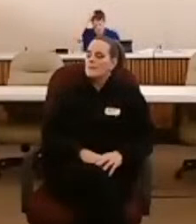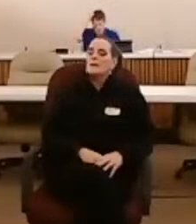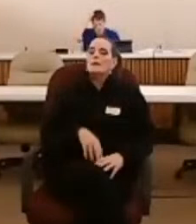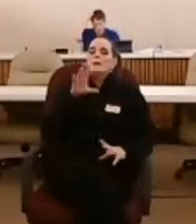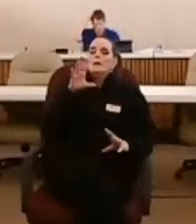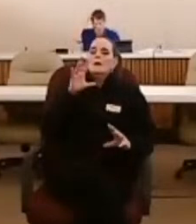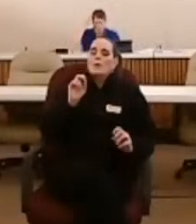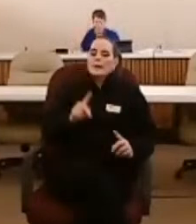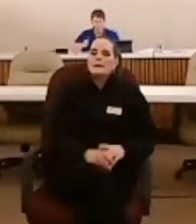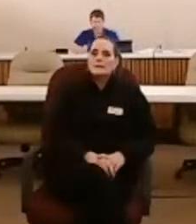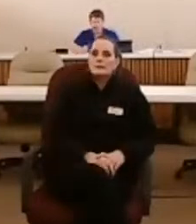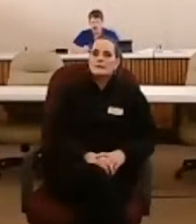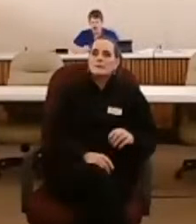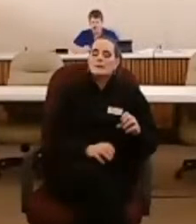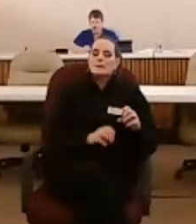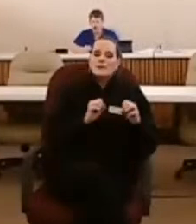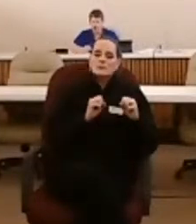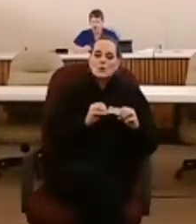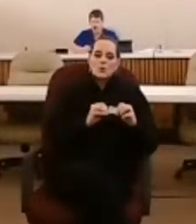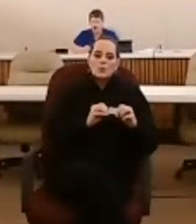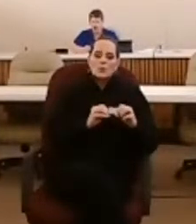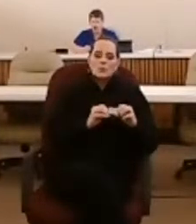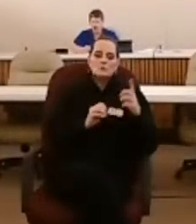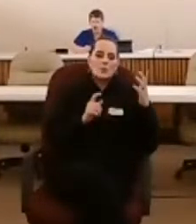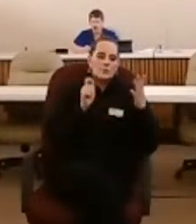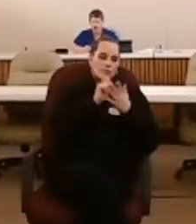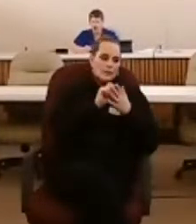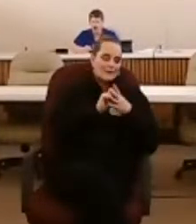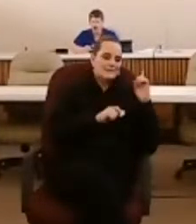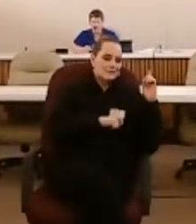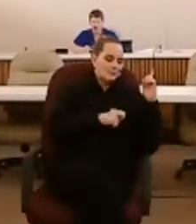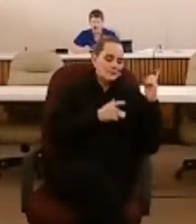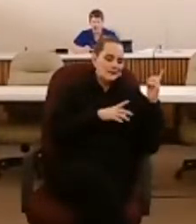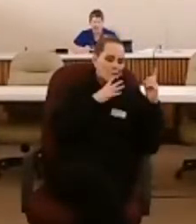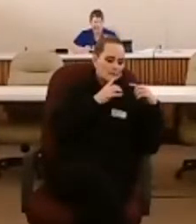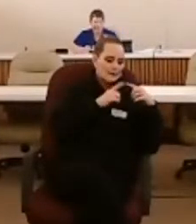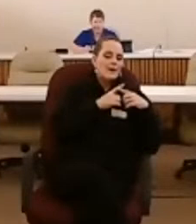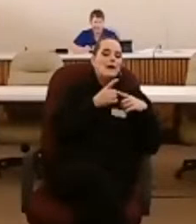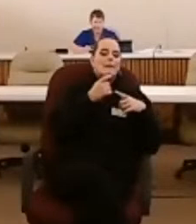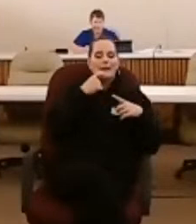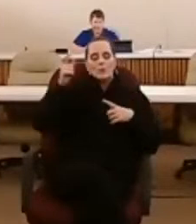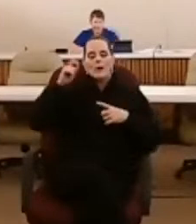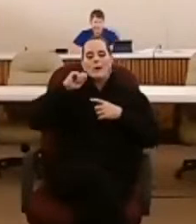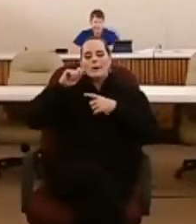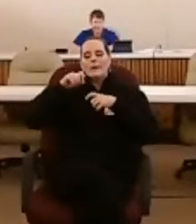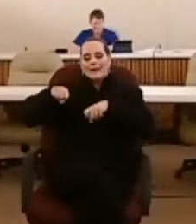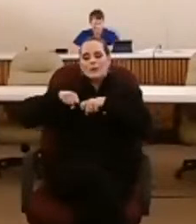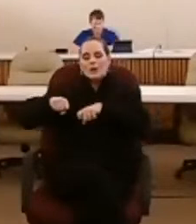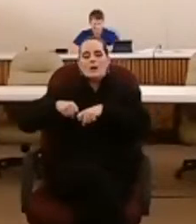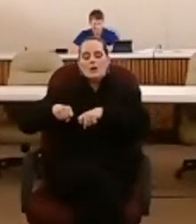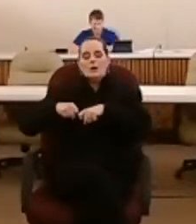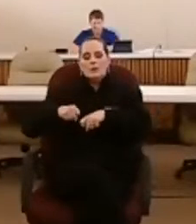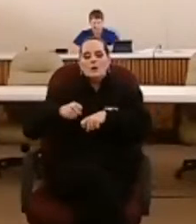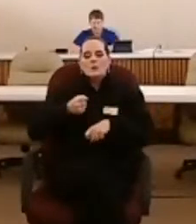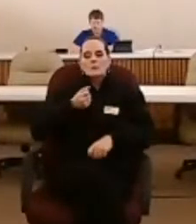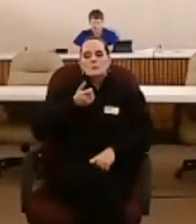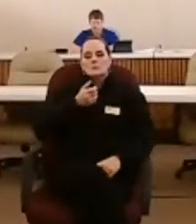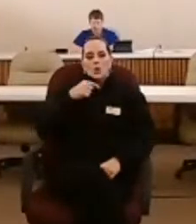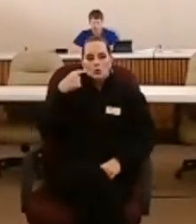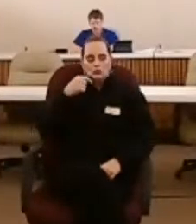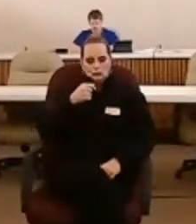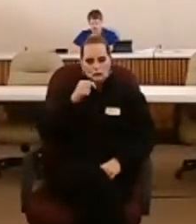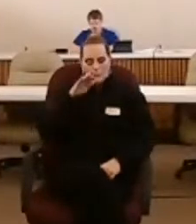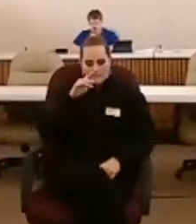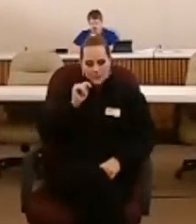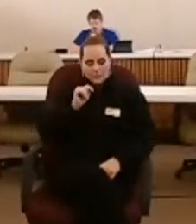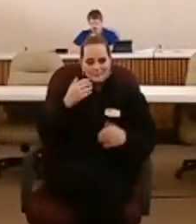Okay, so for the minutes, basically, they were saying that they had to go out and mow the green belt near